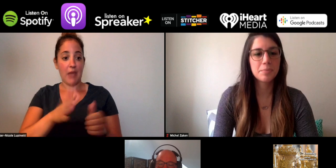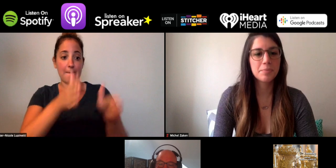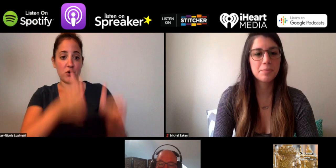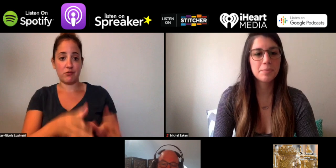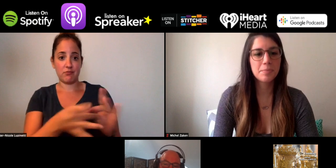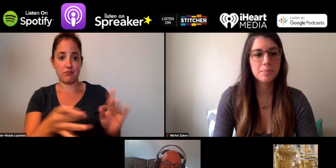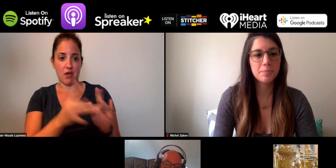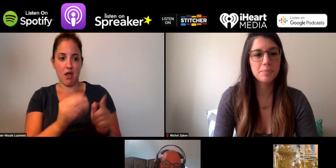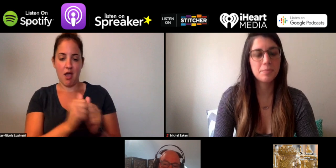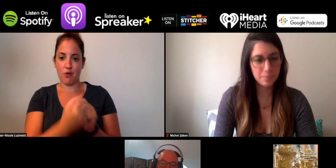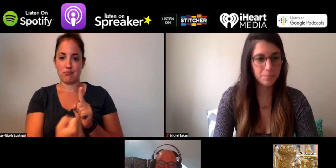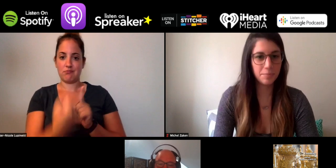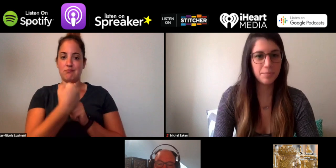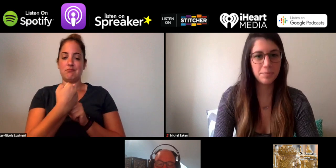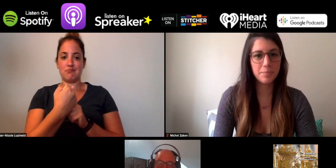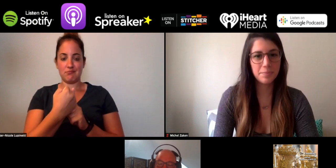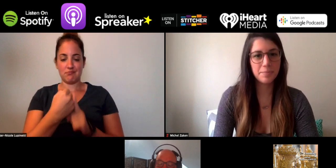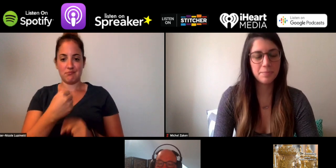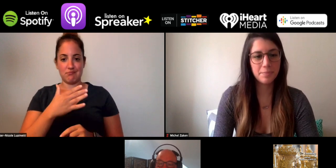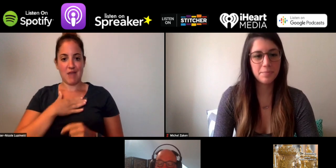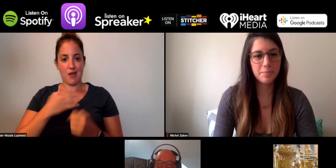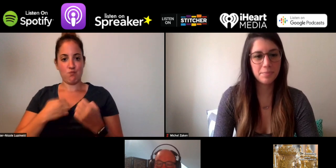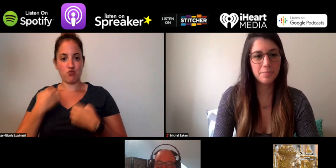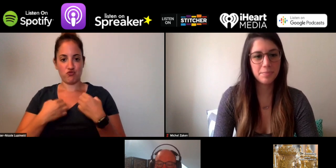another person's experience and words have.